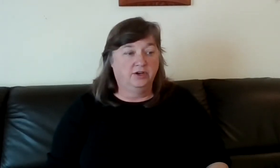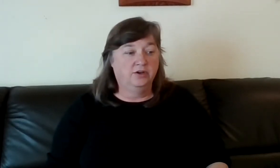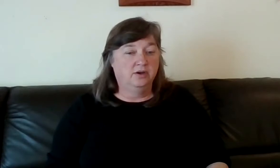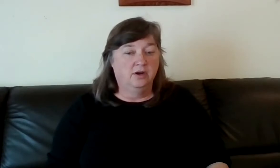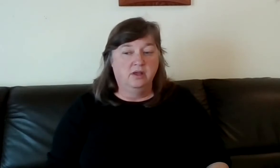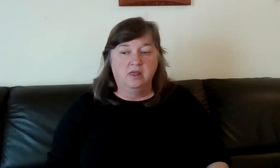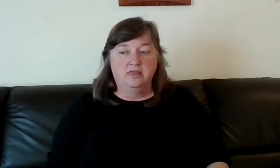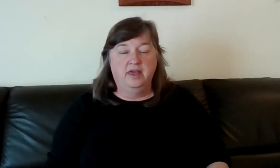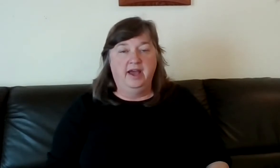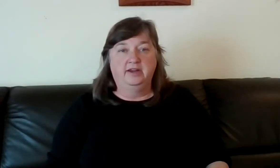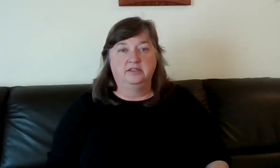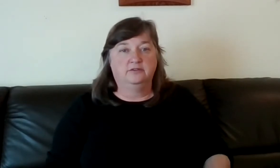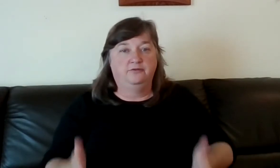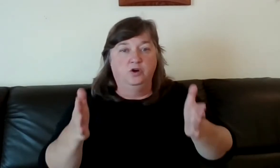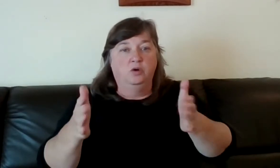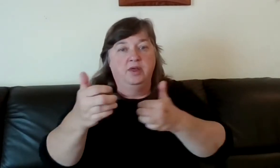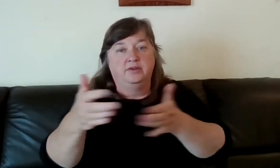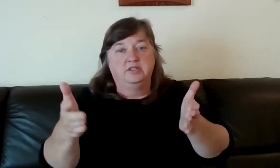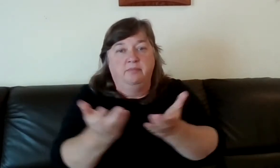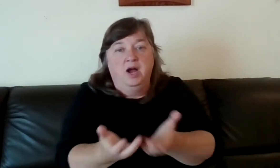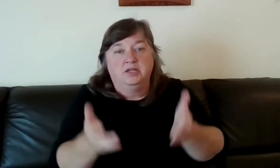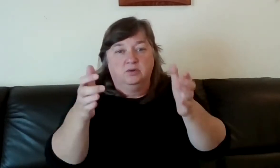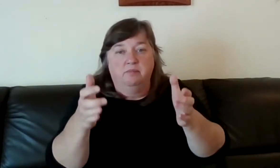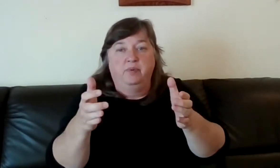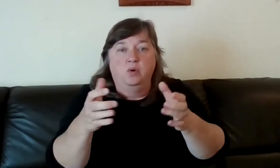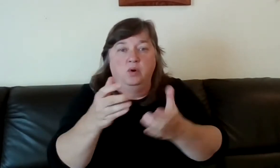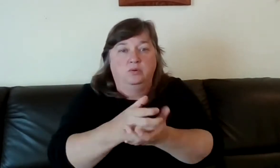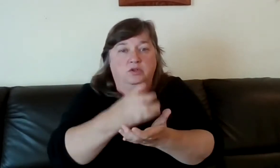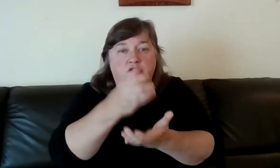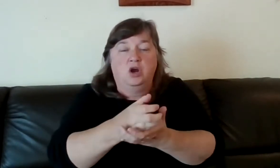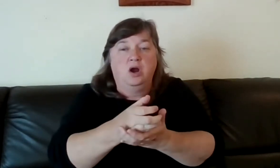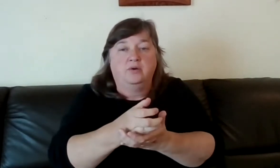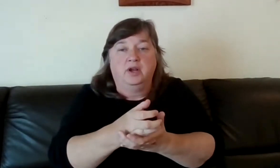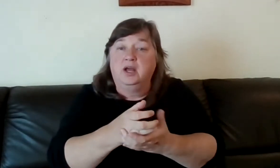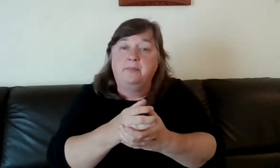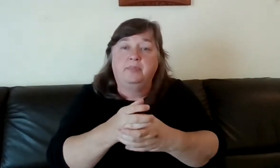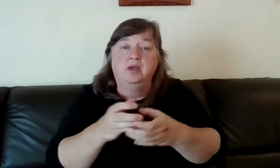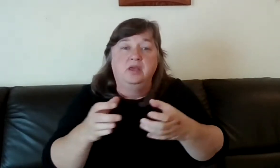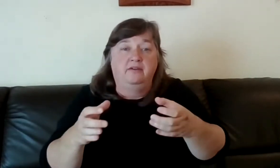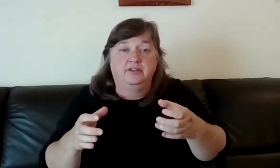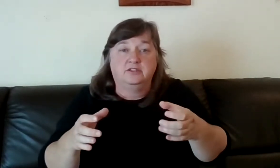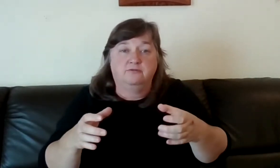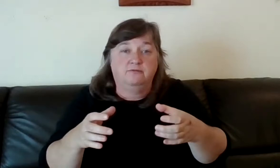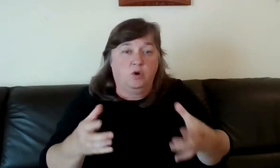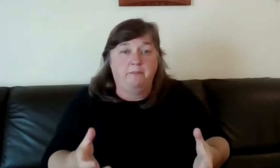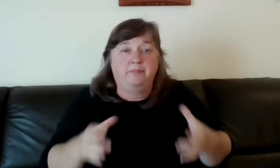container that is full, whether it's a box or a bowl or a jar or a cup, or a